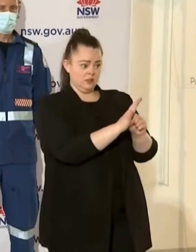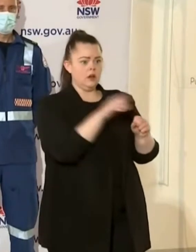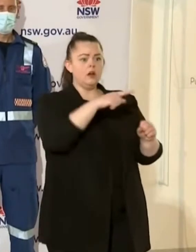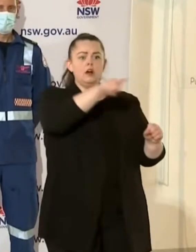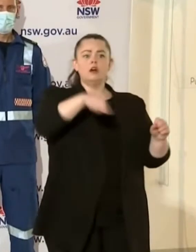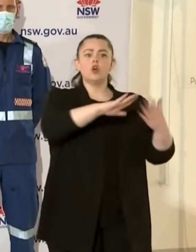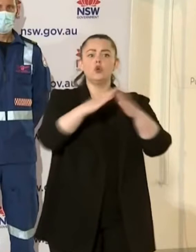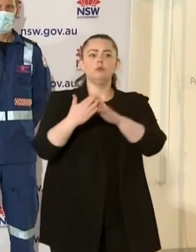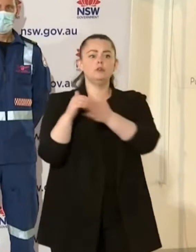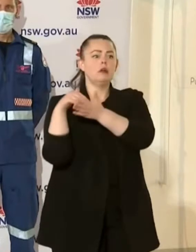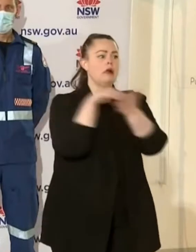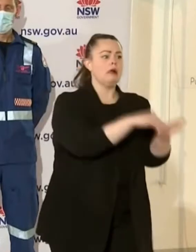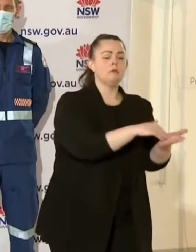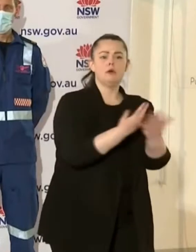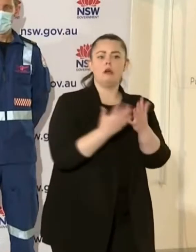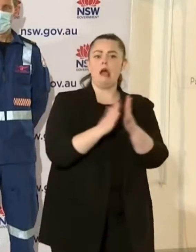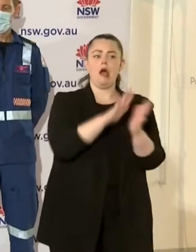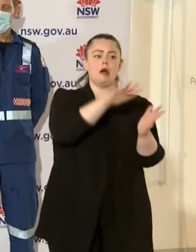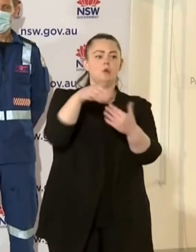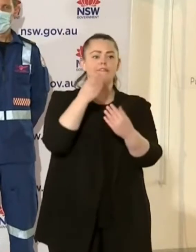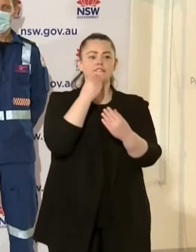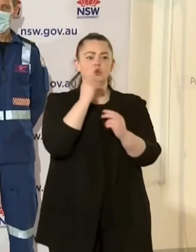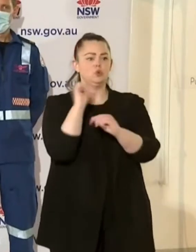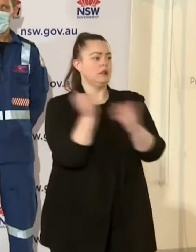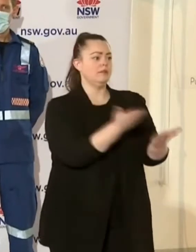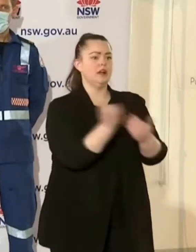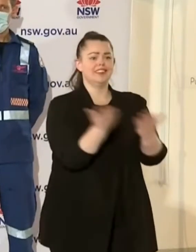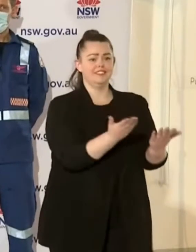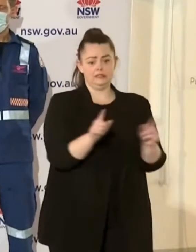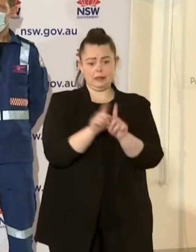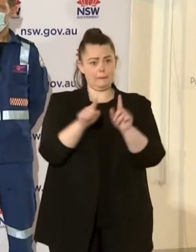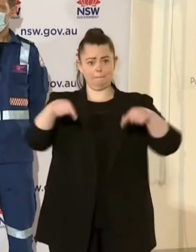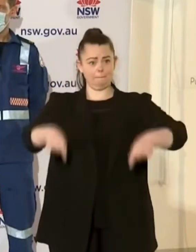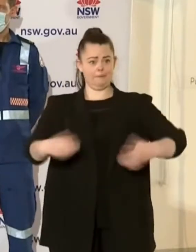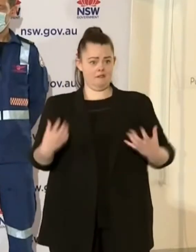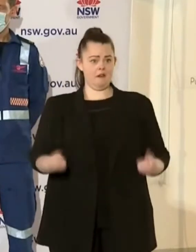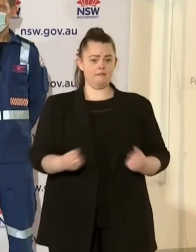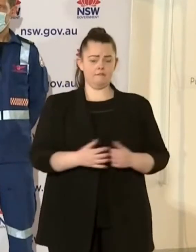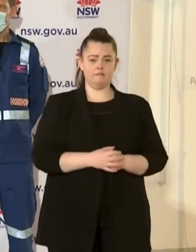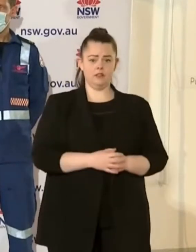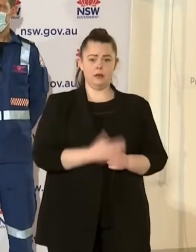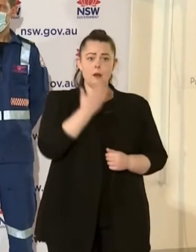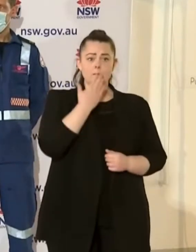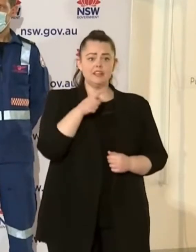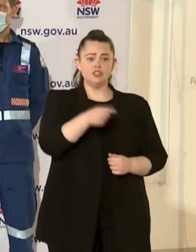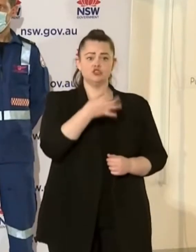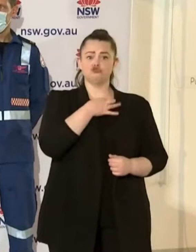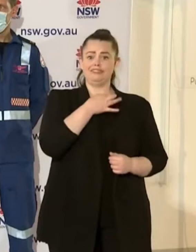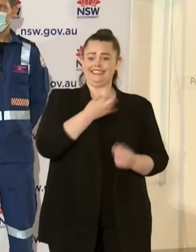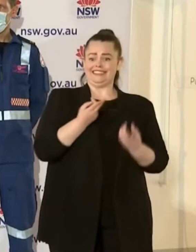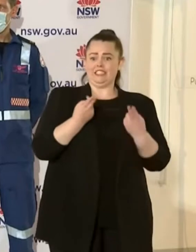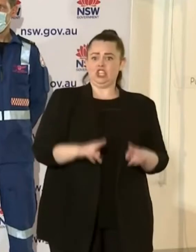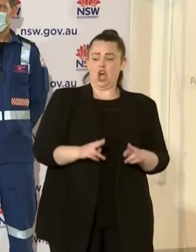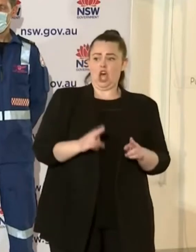packages. That all is available in Sydney as well. Please, please, please, don't run the risk of dying.